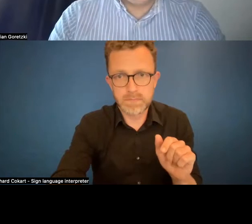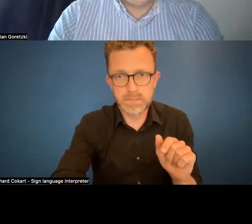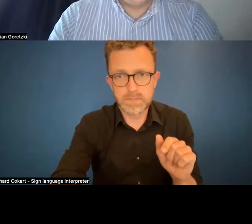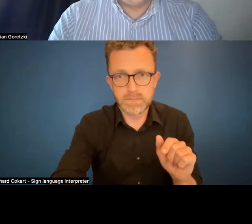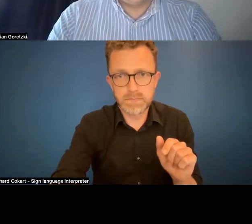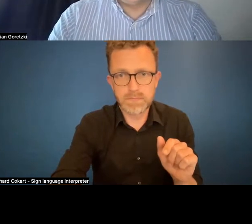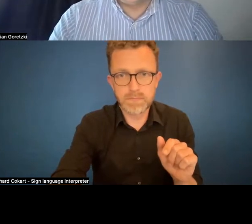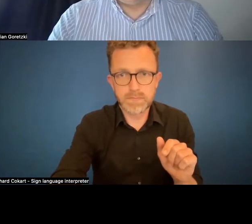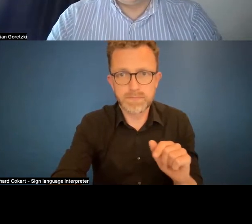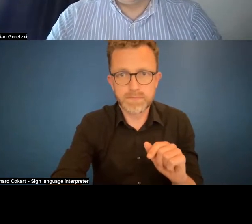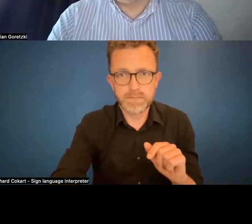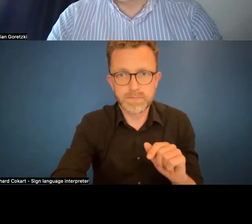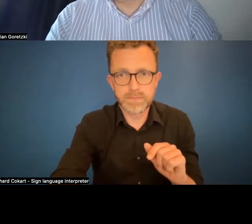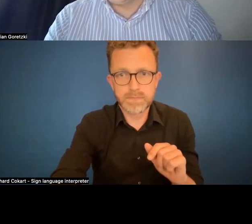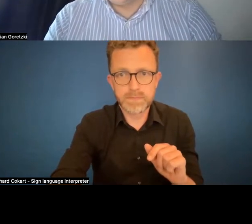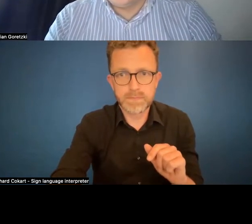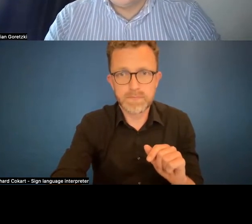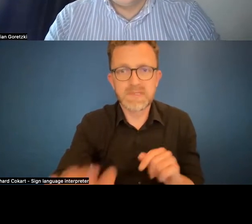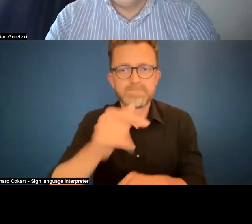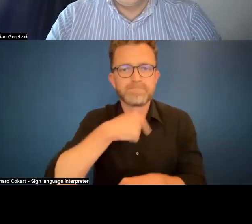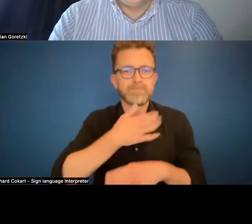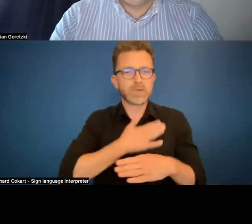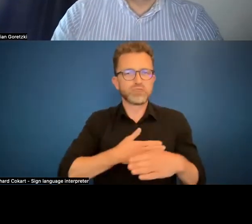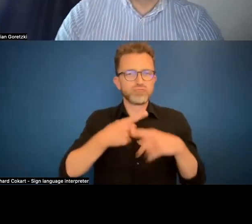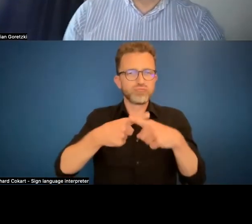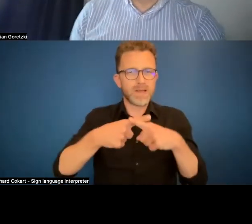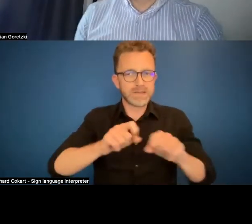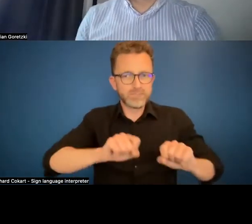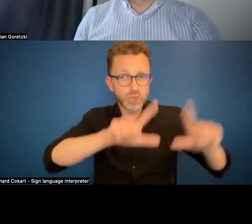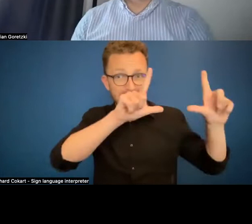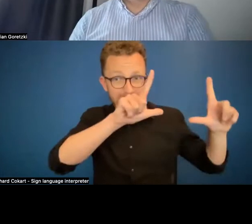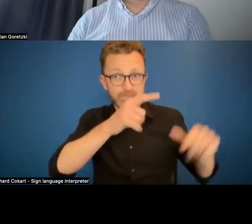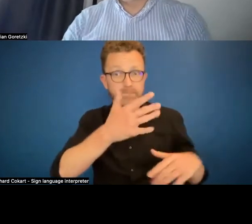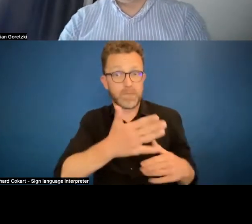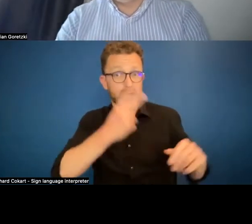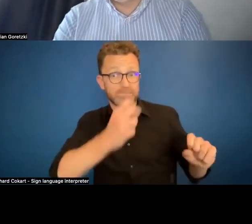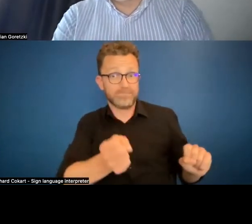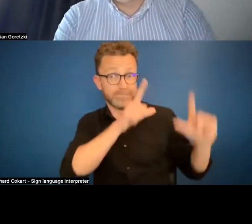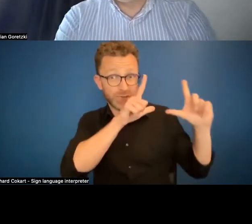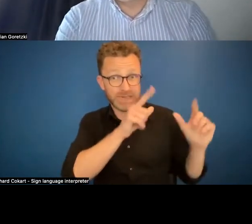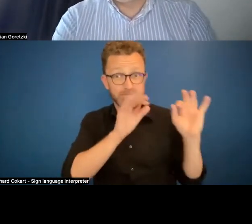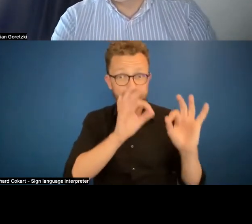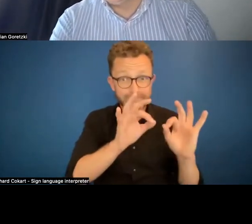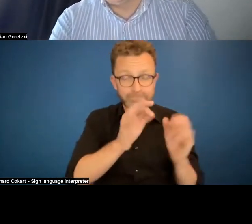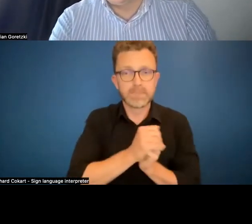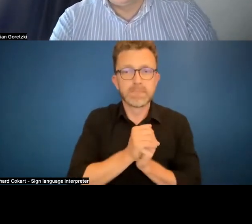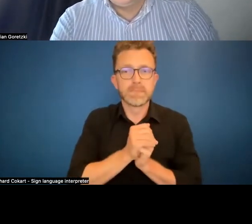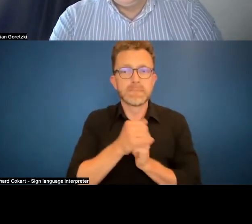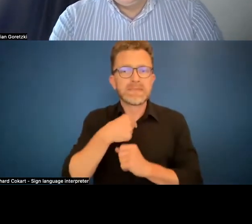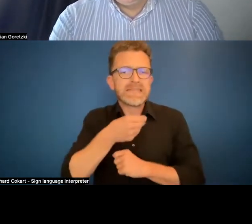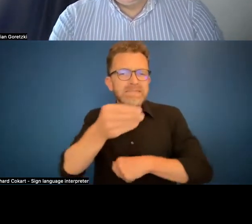different than this is not just about disability, but of course this is a large group of people, those with rare